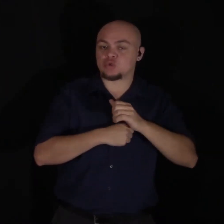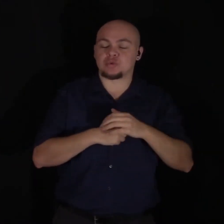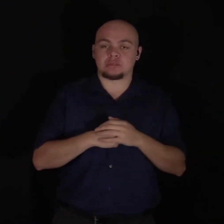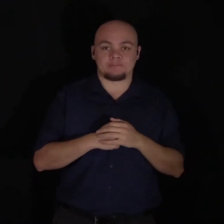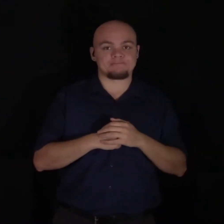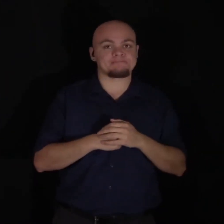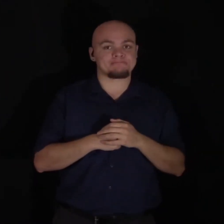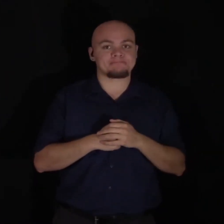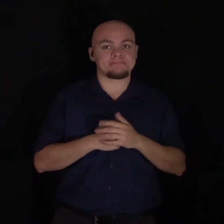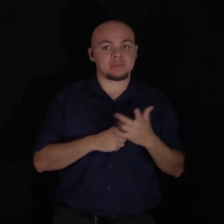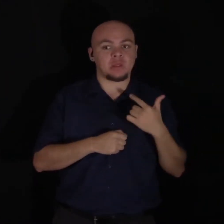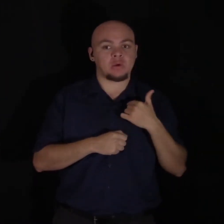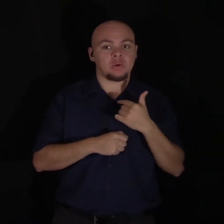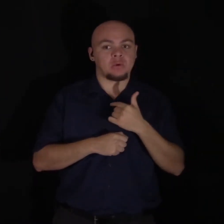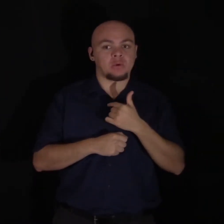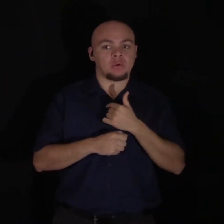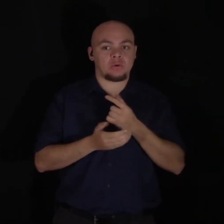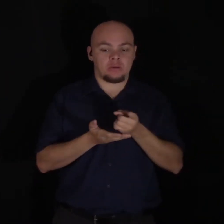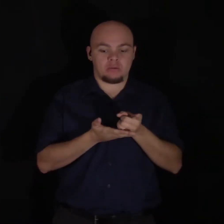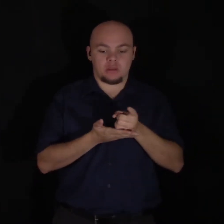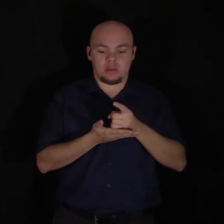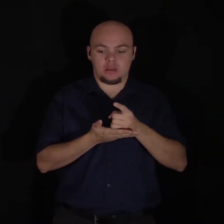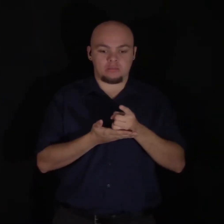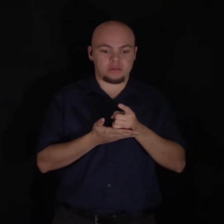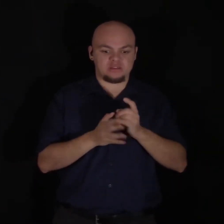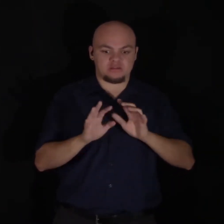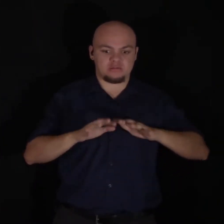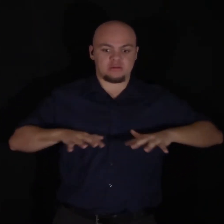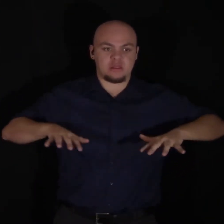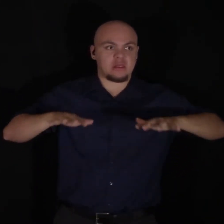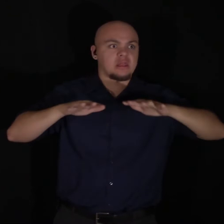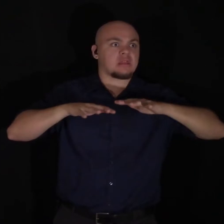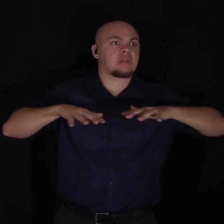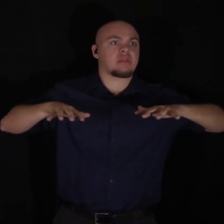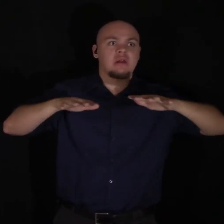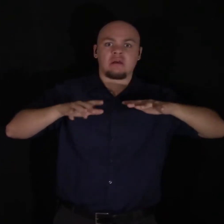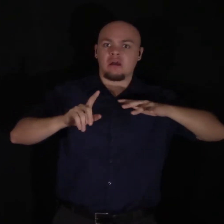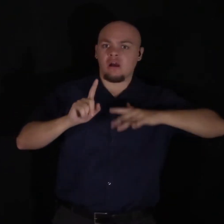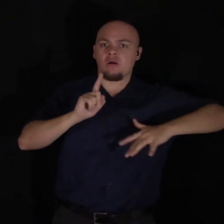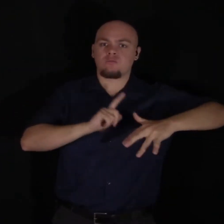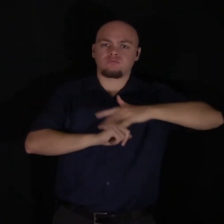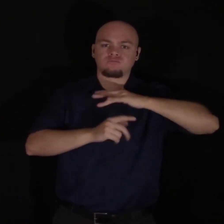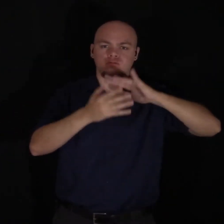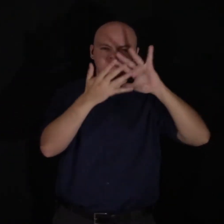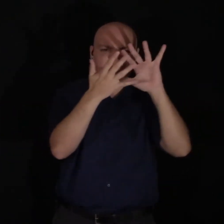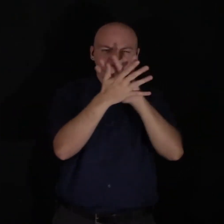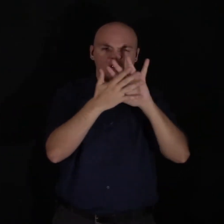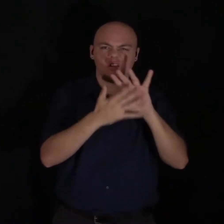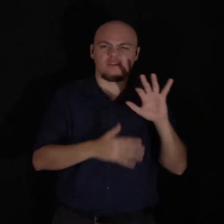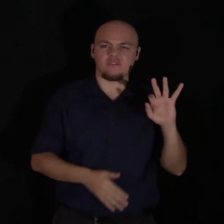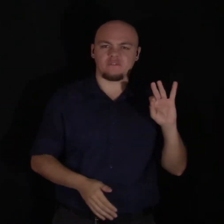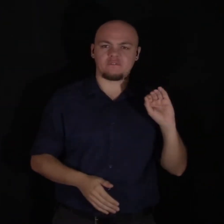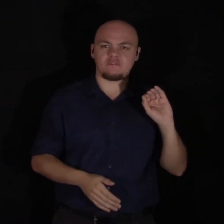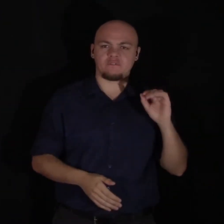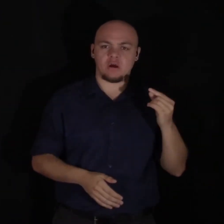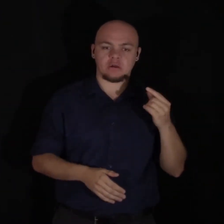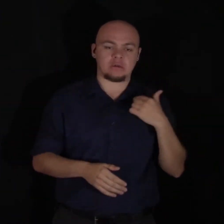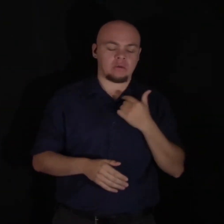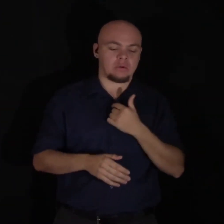as we were compassed round by a very thick fog. We accordingly lay to, hoping that some change would